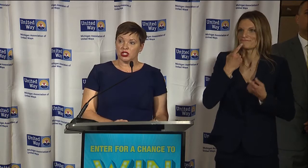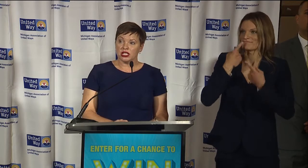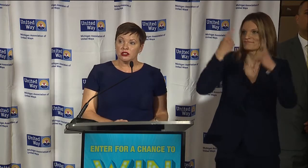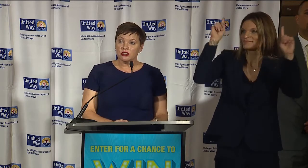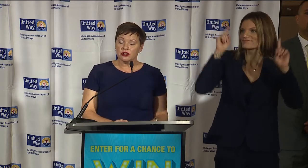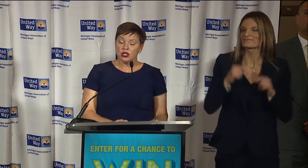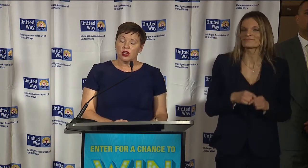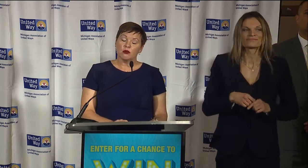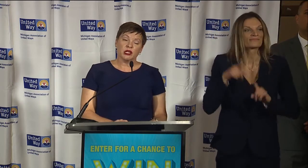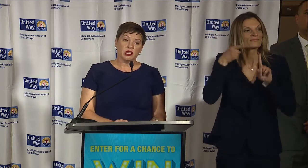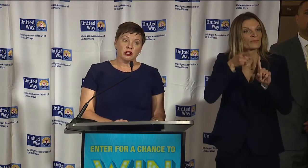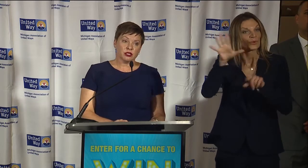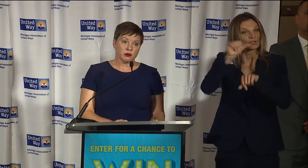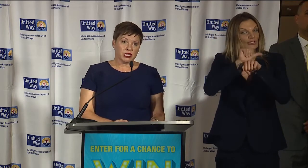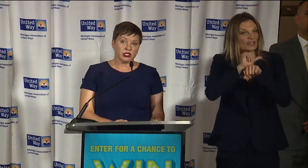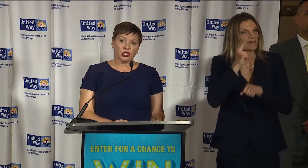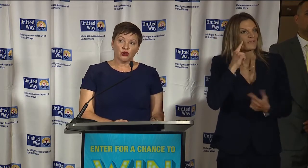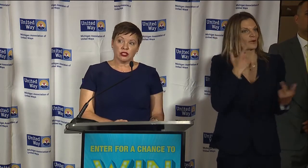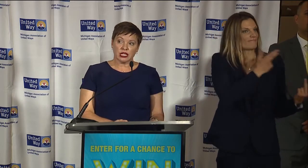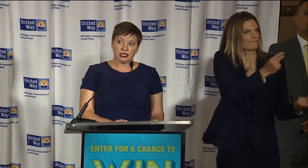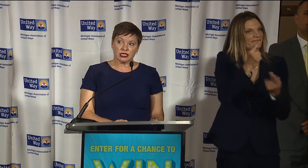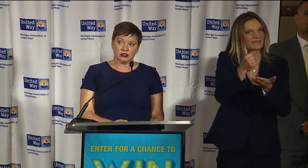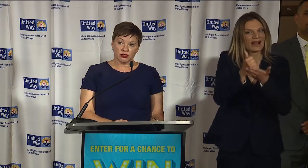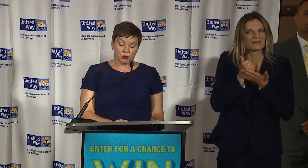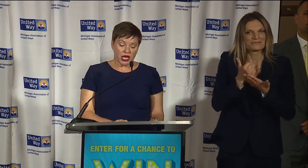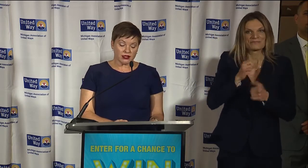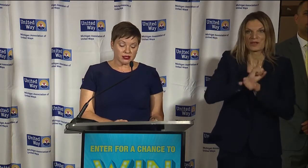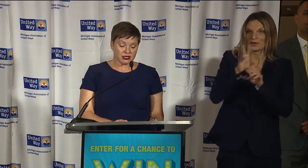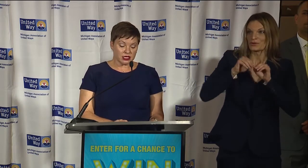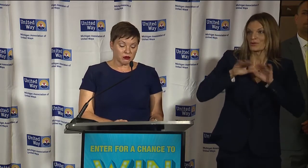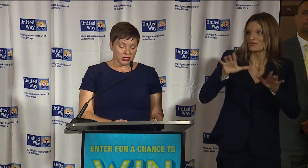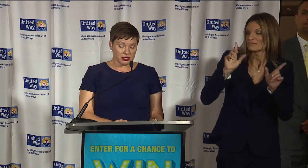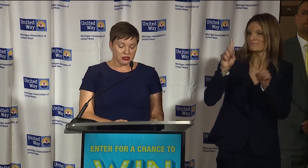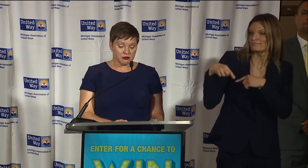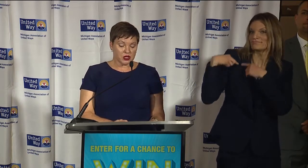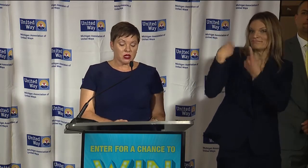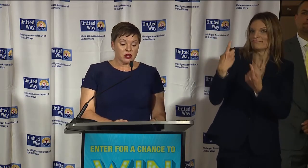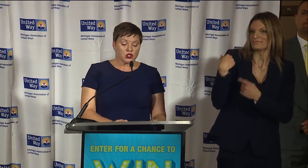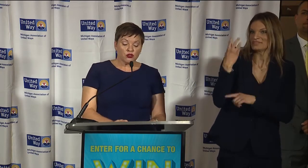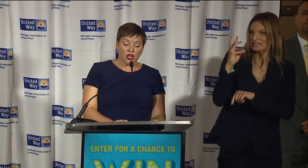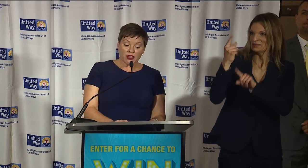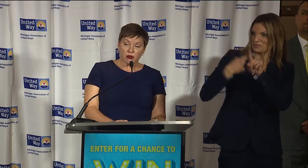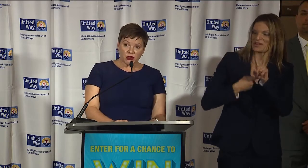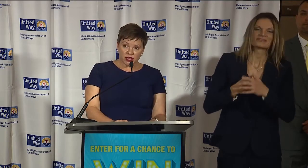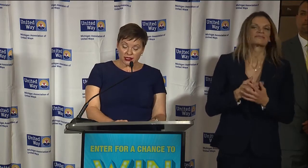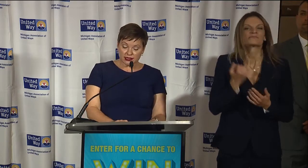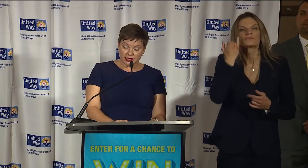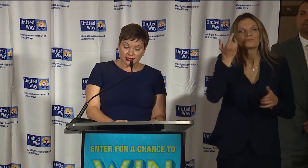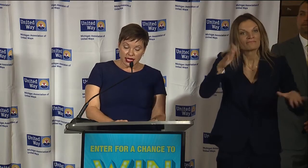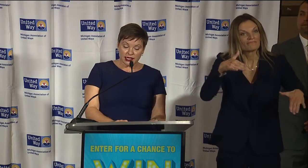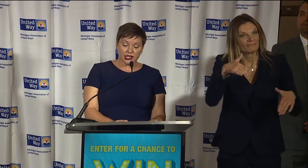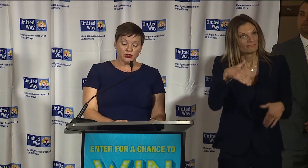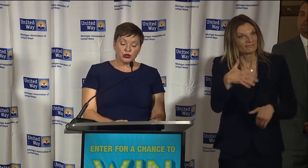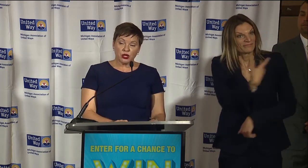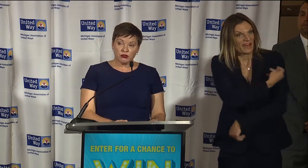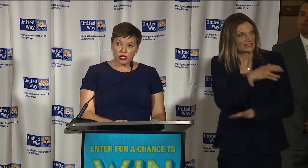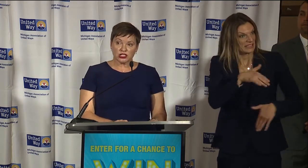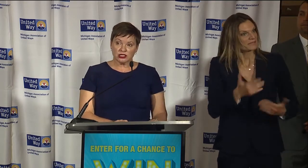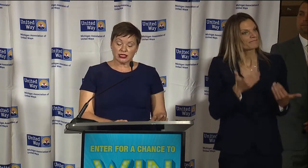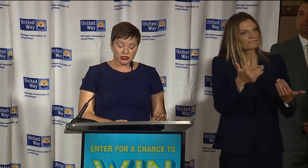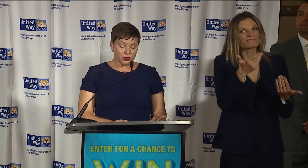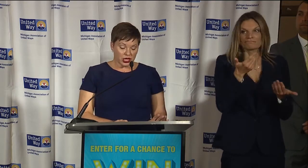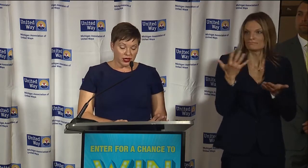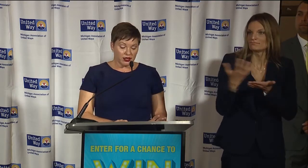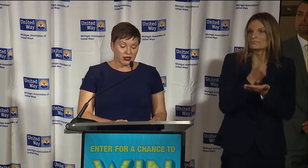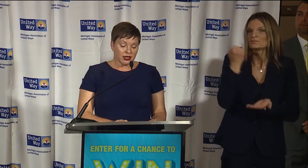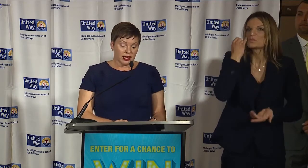vaccinating Michiganders, but in our response to COVID-19 for the past 16 months. So if you haven't been vaccinated yet, and you do have